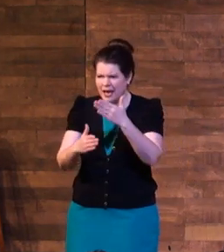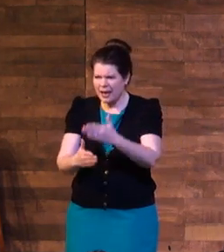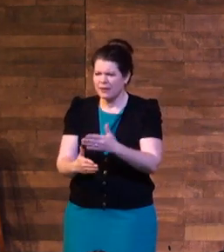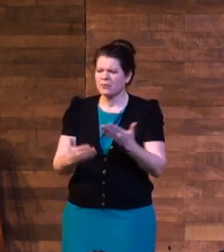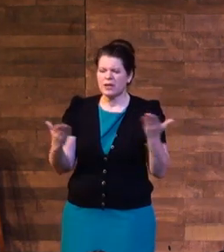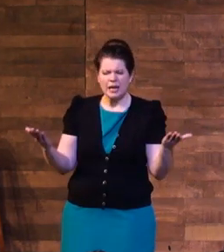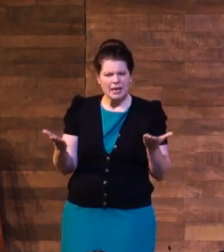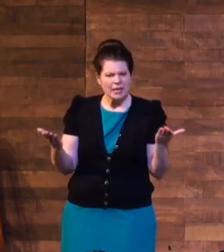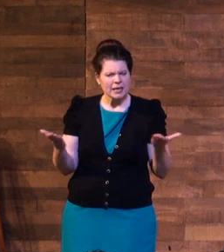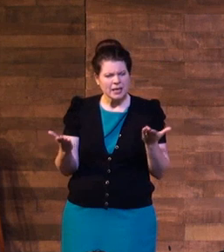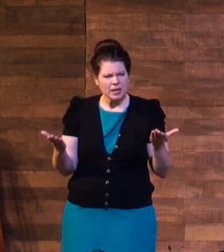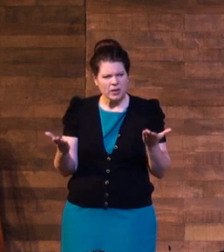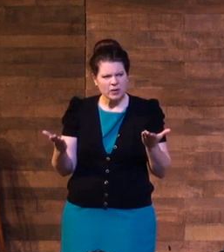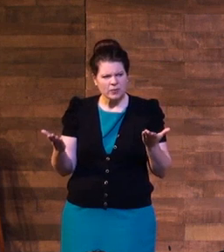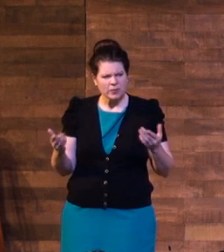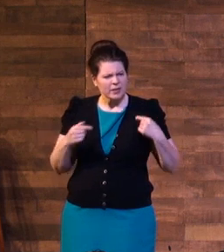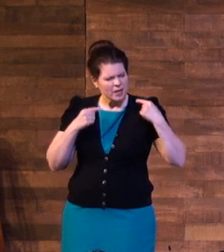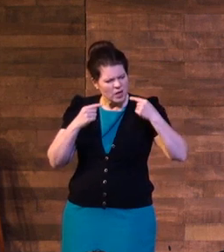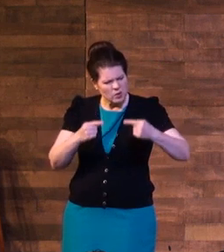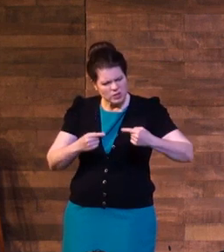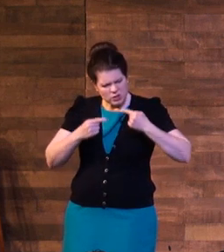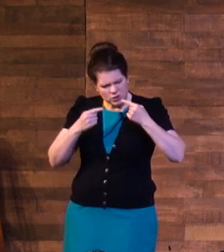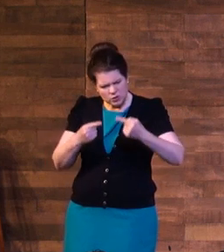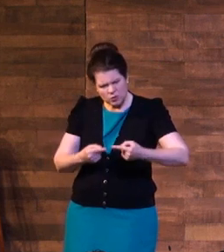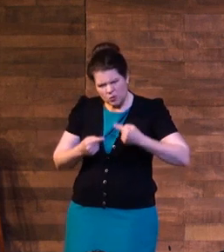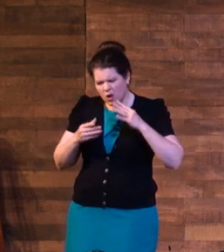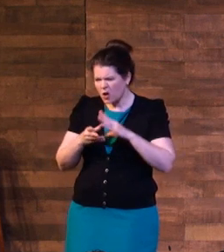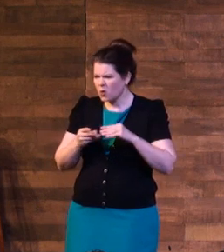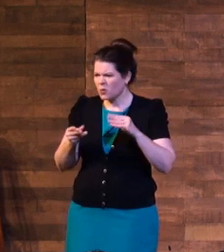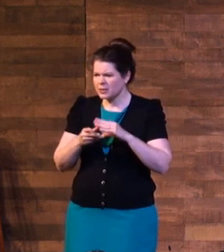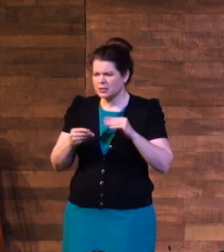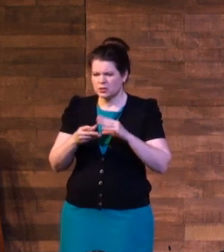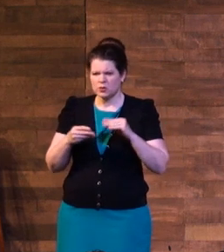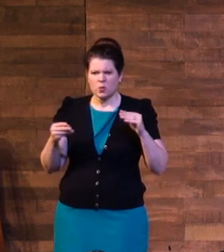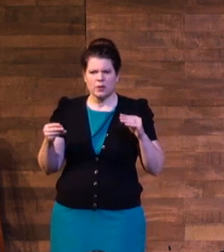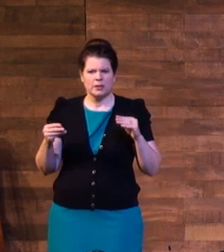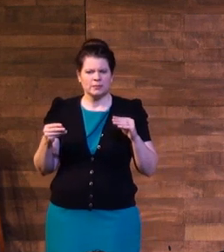Jephthah and his daughter, and it just gets worse and worse.